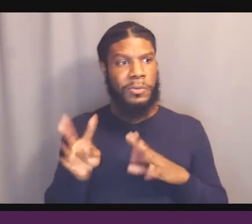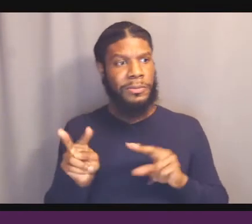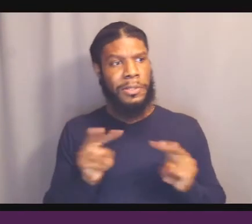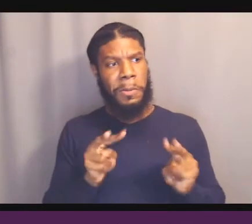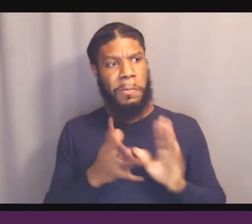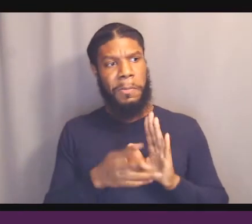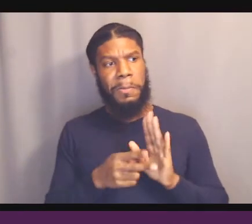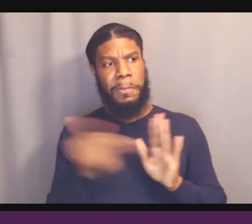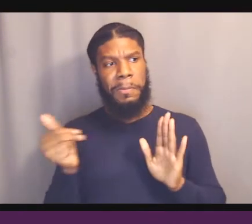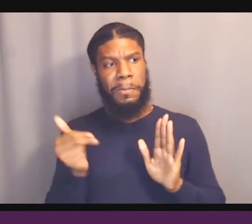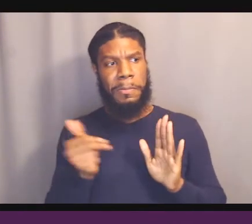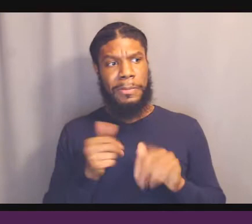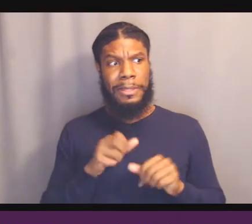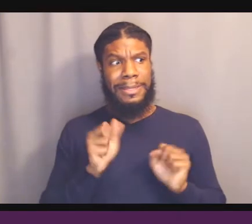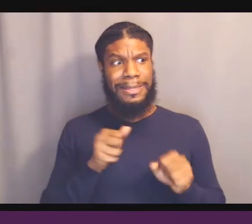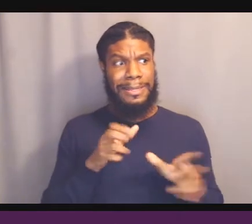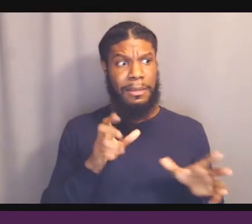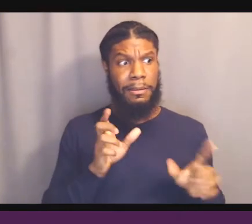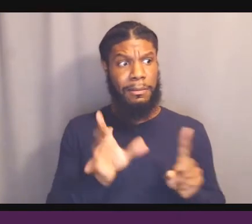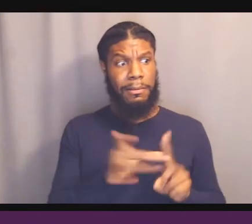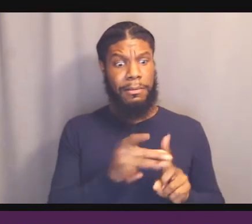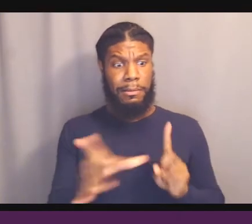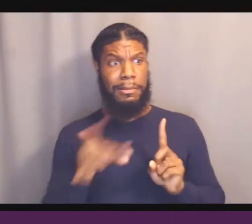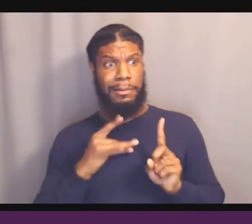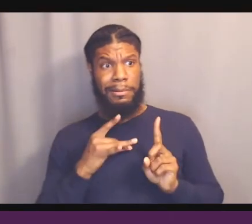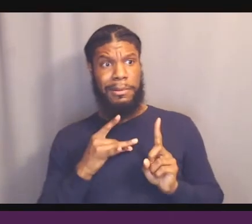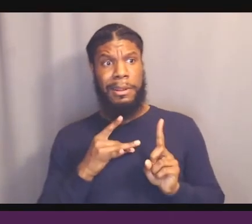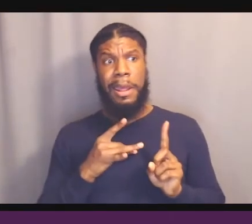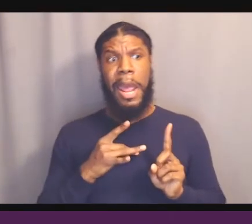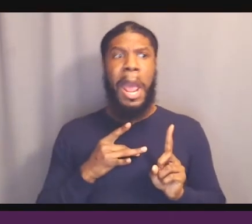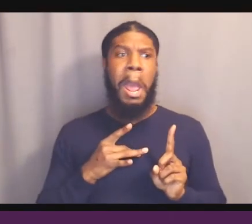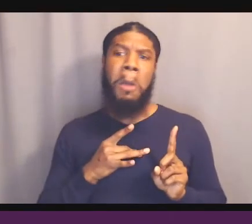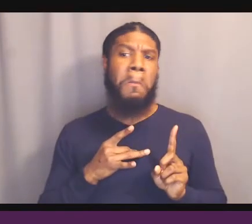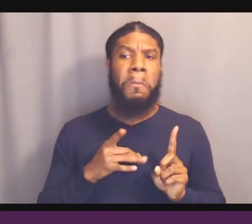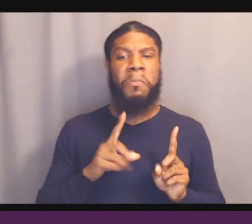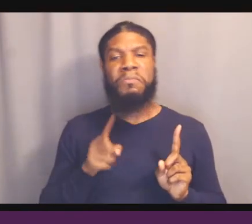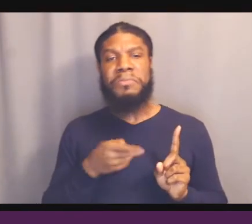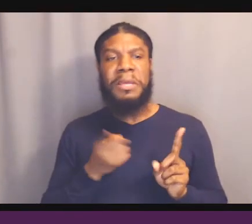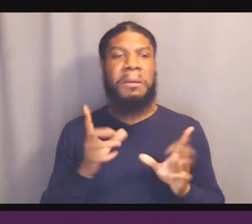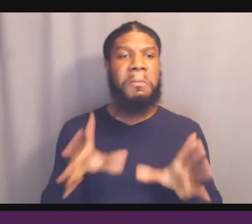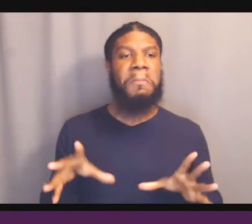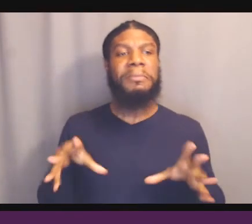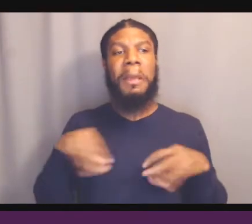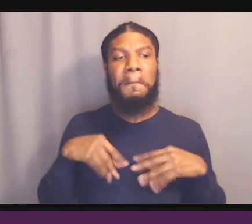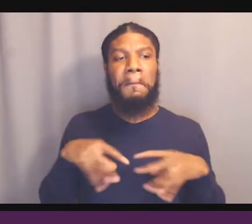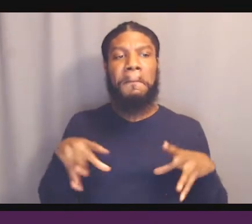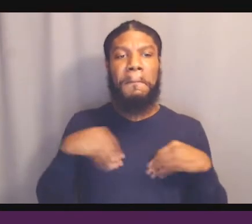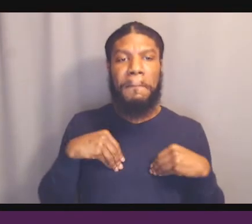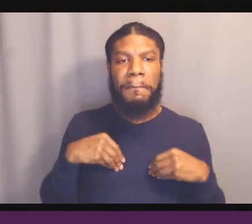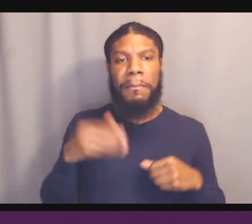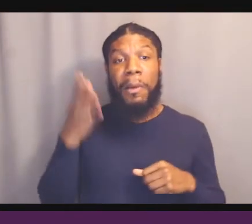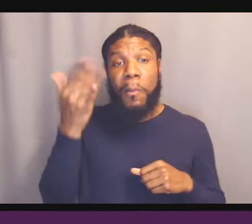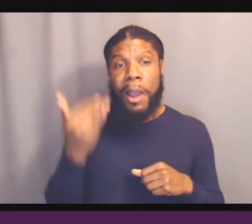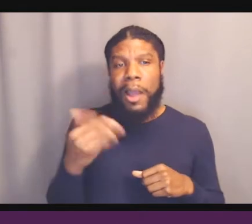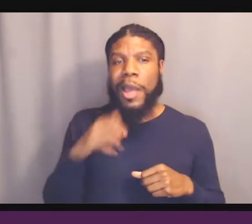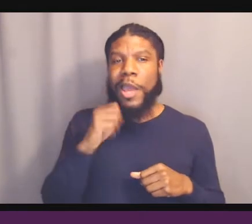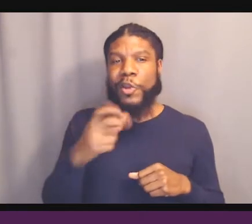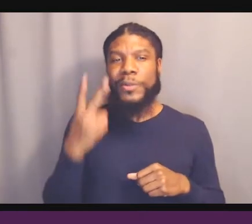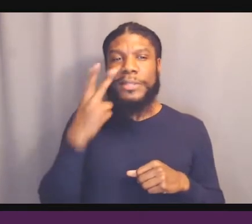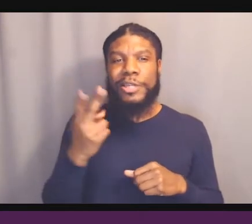contagious. They just kind of deal with her. They kind of just put up with her because they don't see her